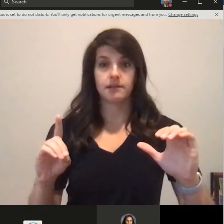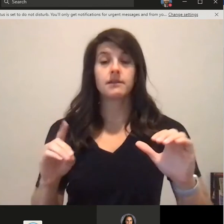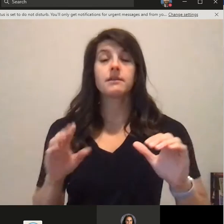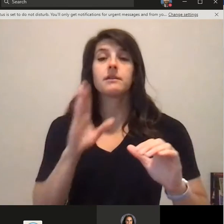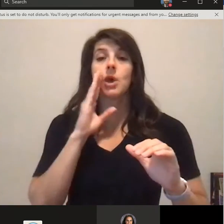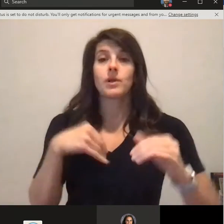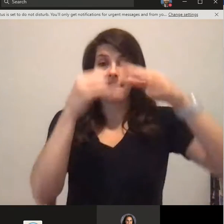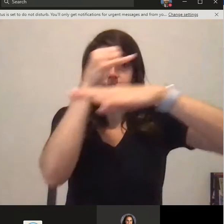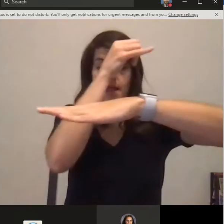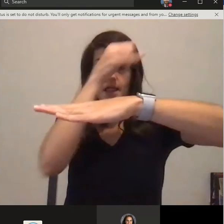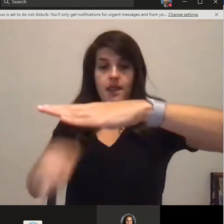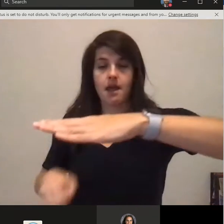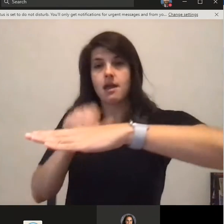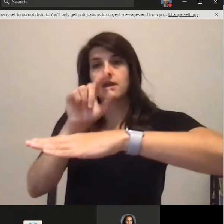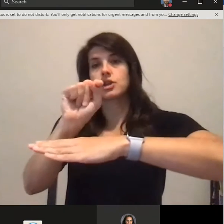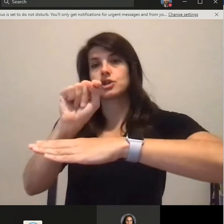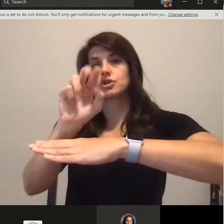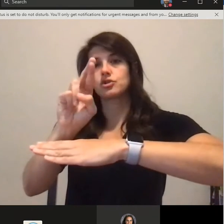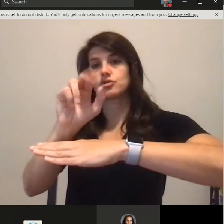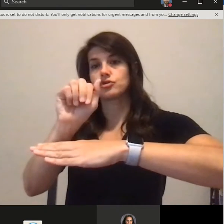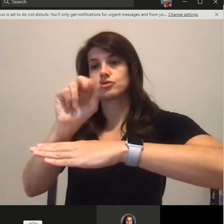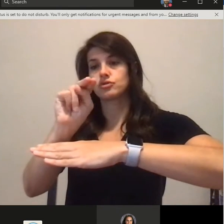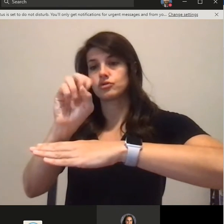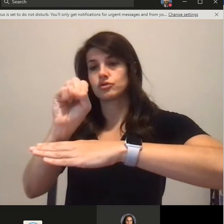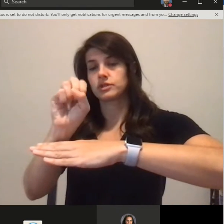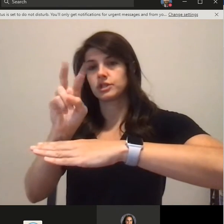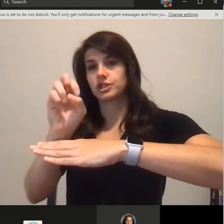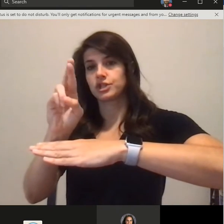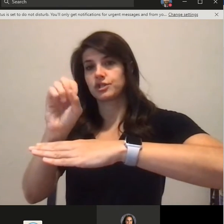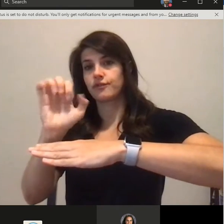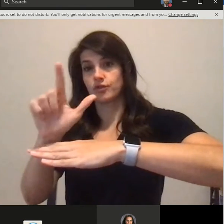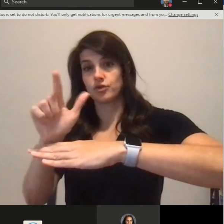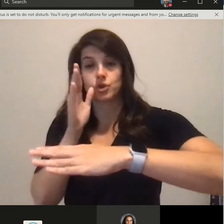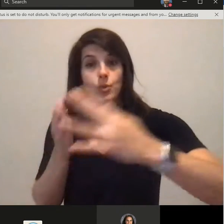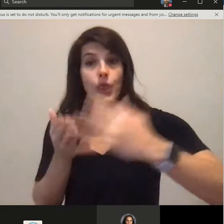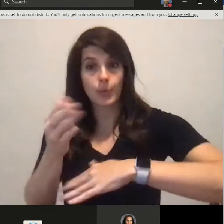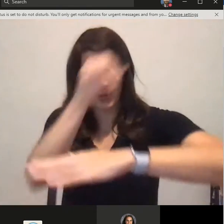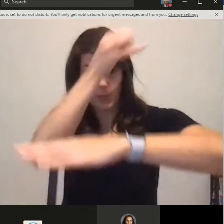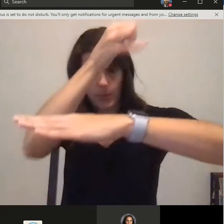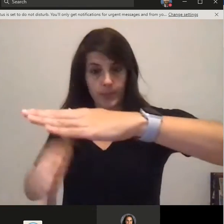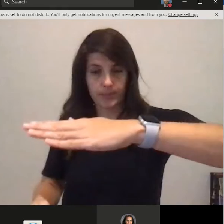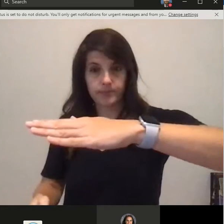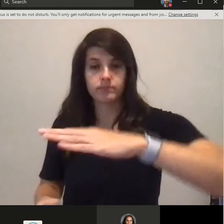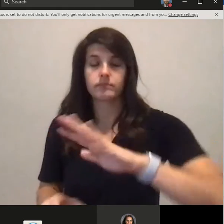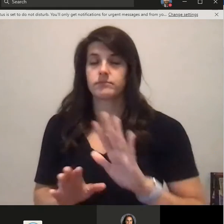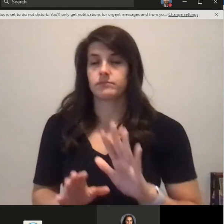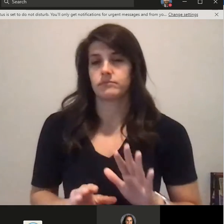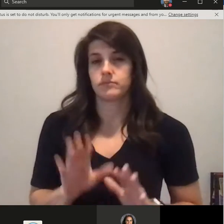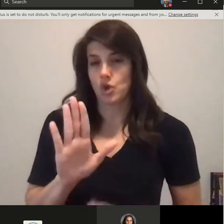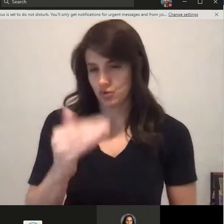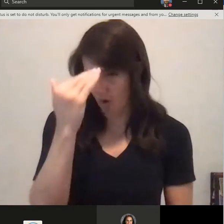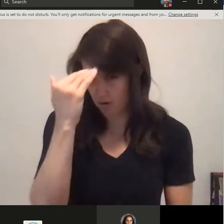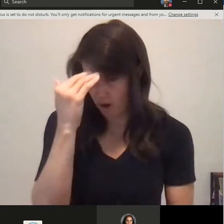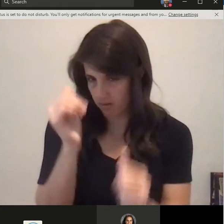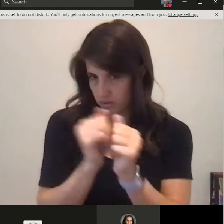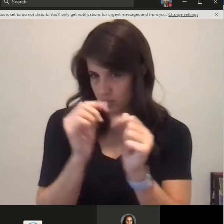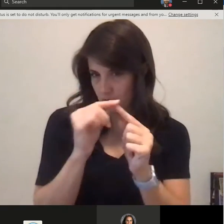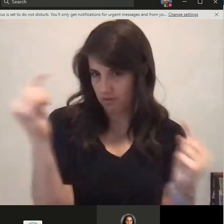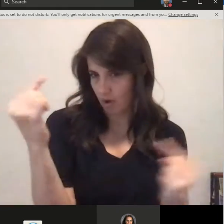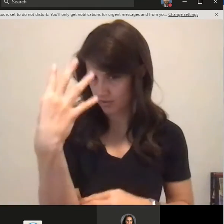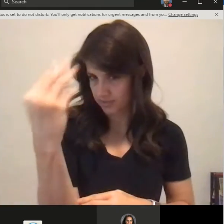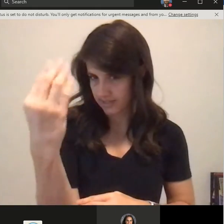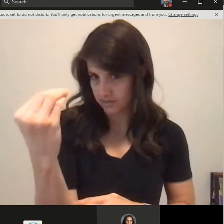EF cutting through it. So based on our knowledge of alternate exterior angles, we're going to look at the angles on